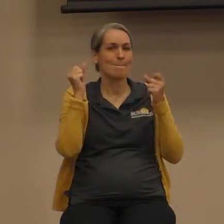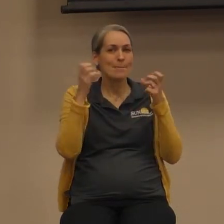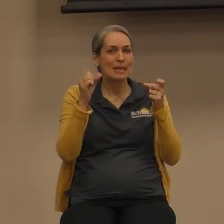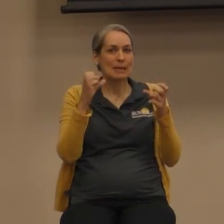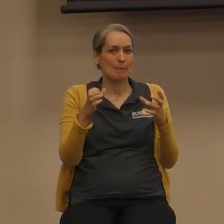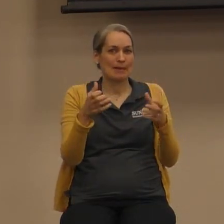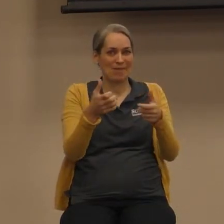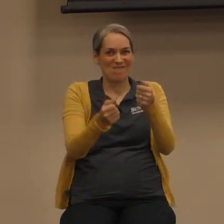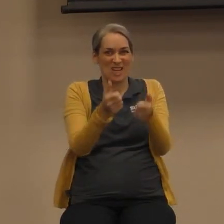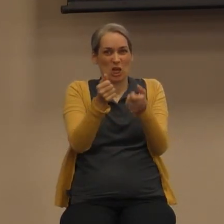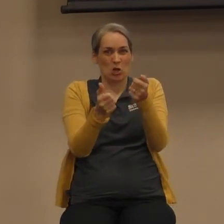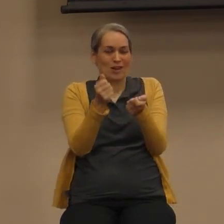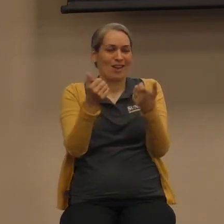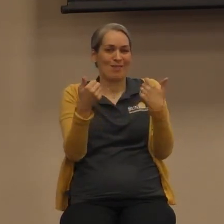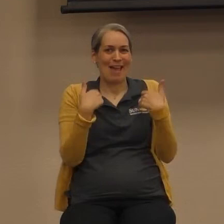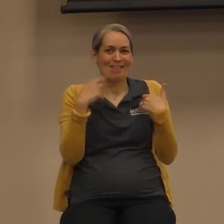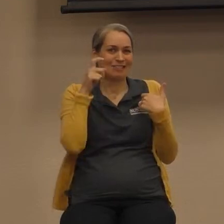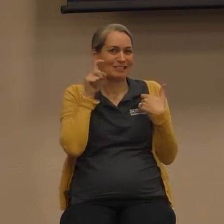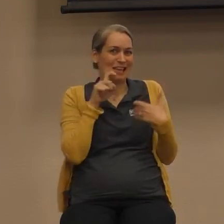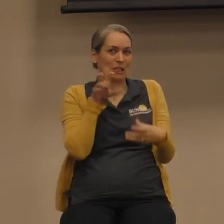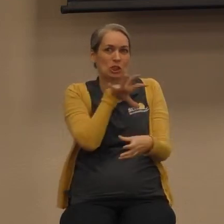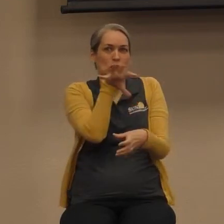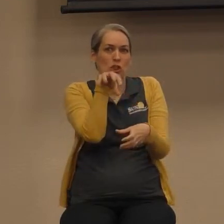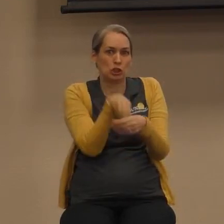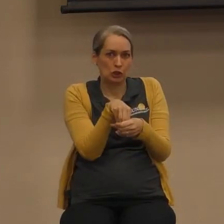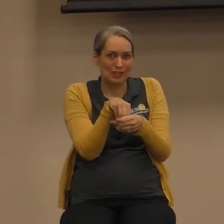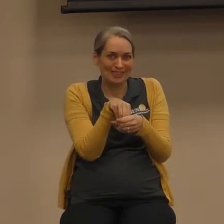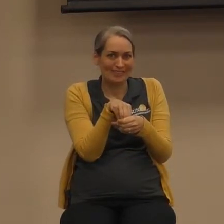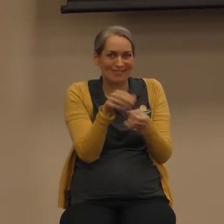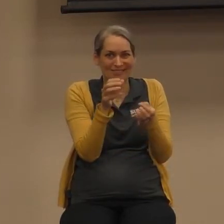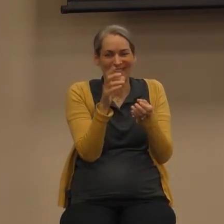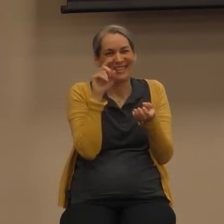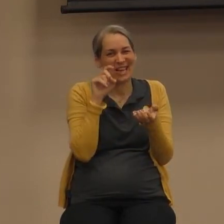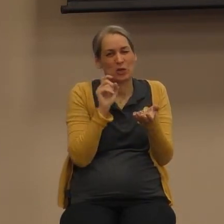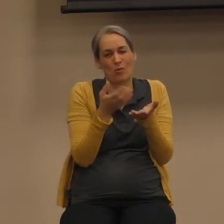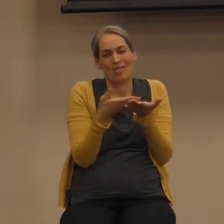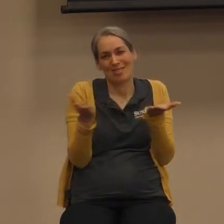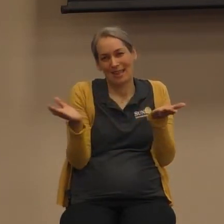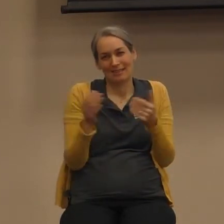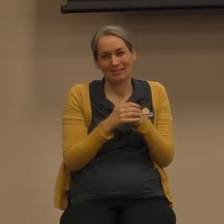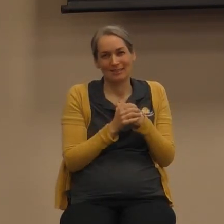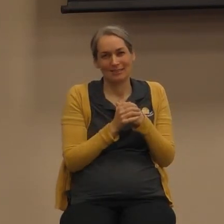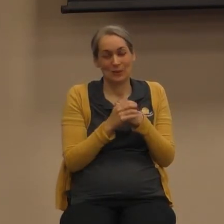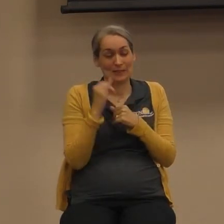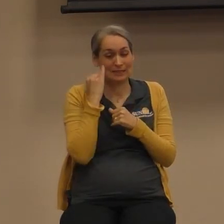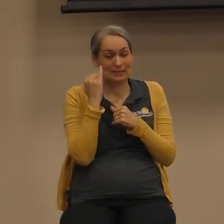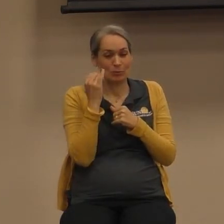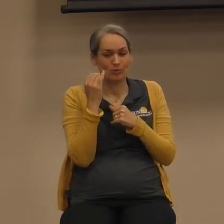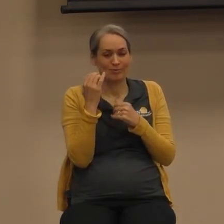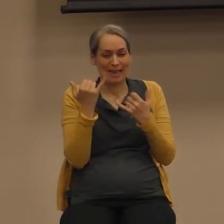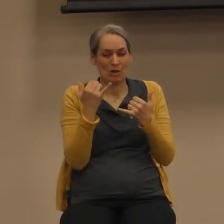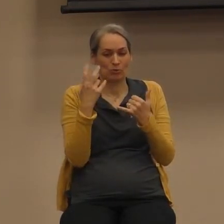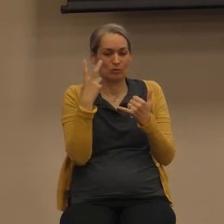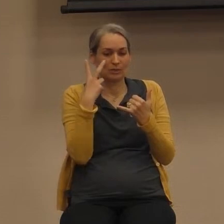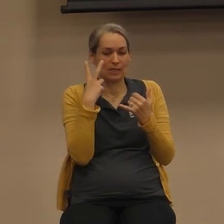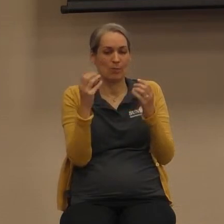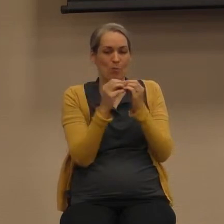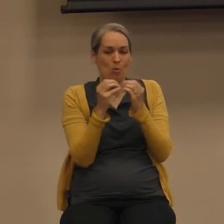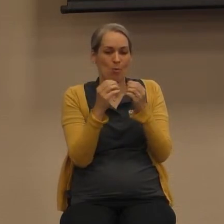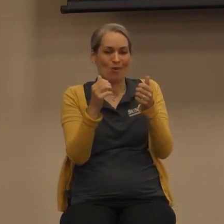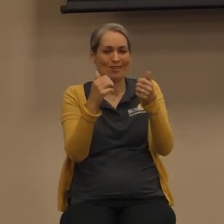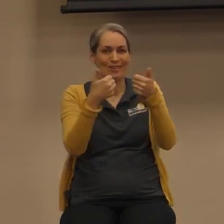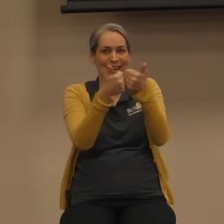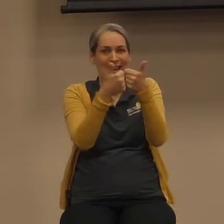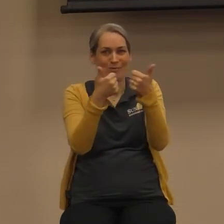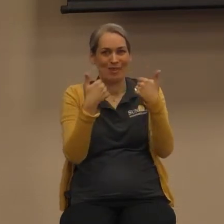graphic for the time. People didn't think that they'd actually do this. Grand Theft Auto put it in, and now we're seeing more and more games incorporate that. Anybody read